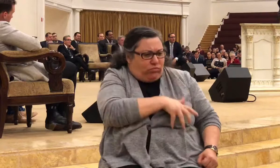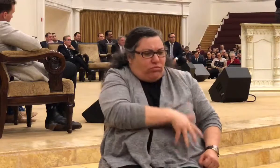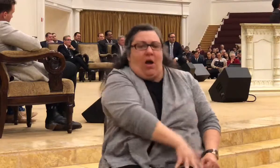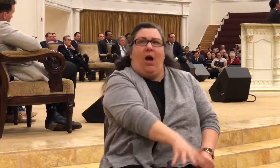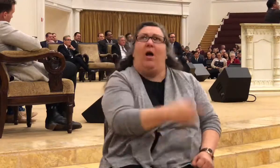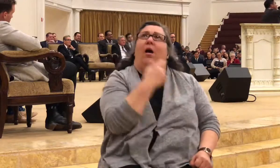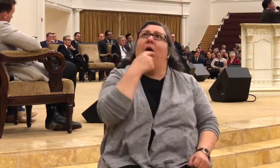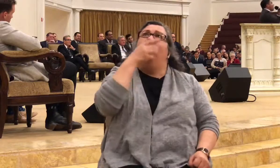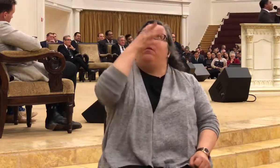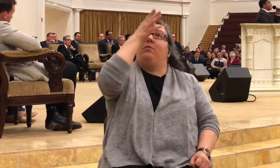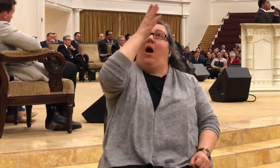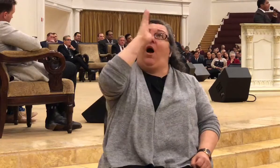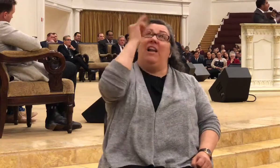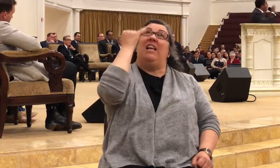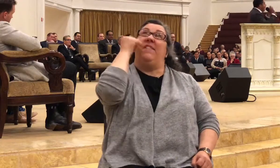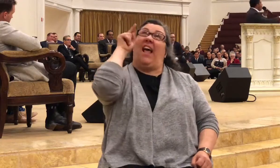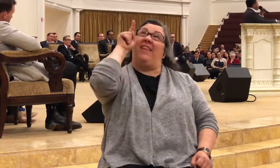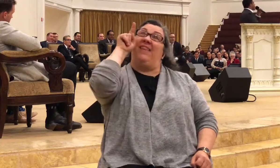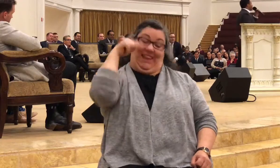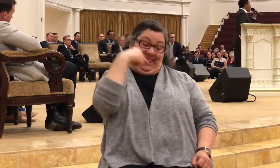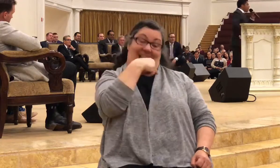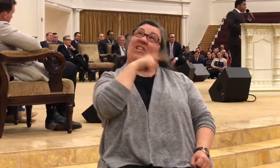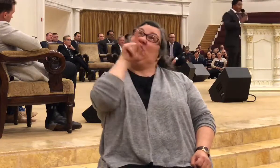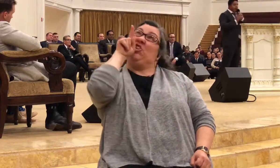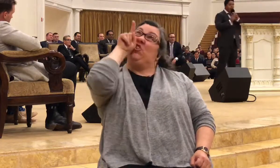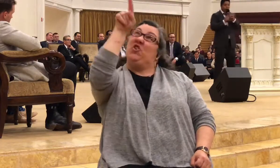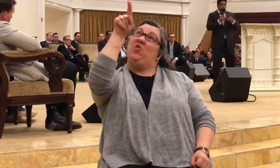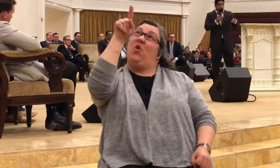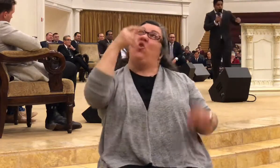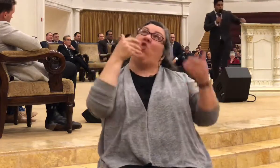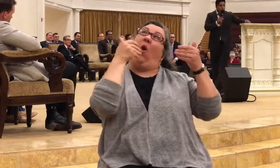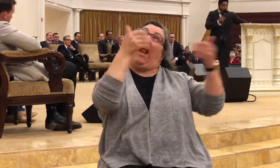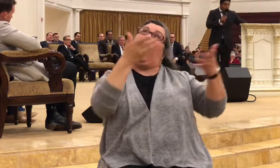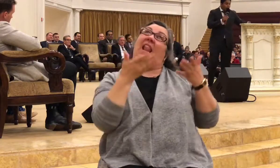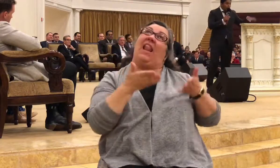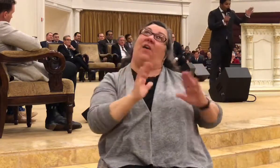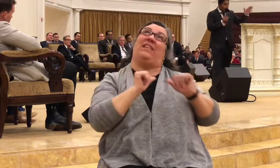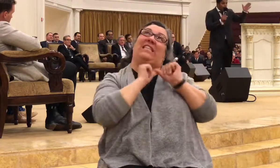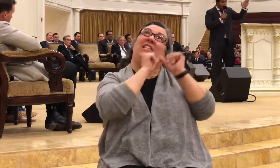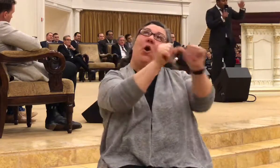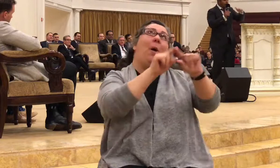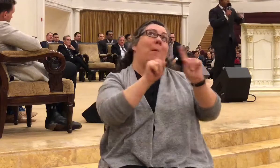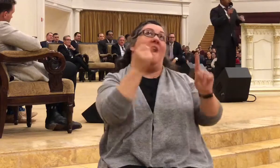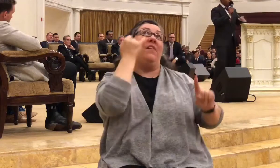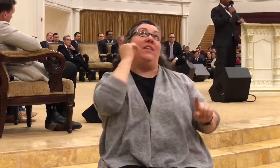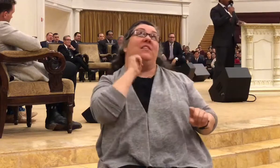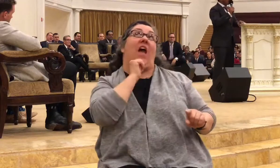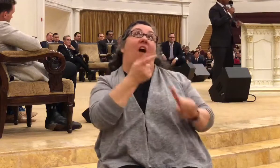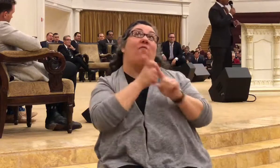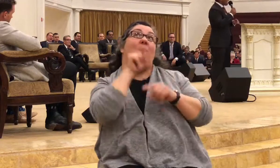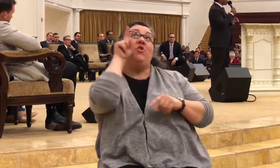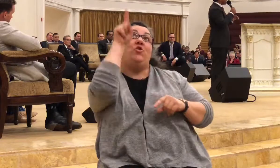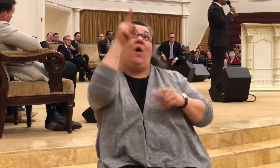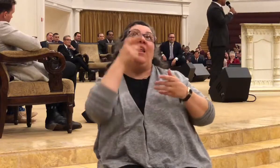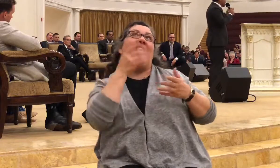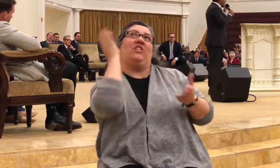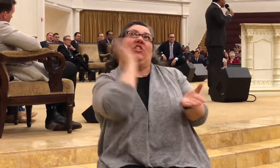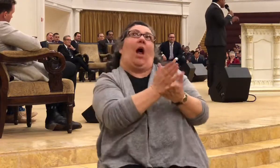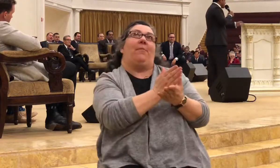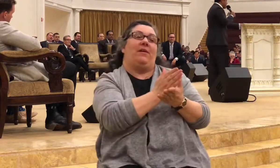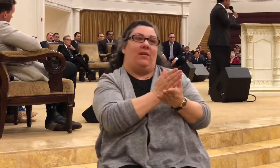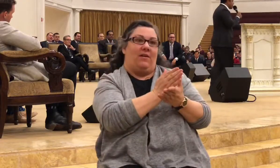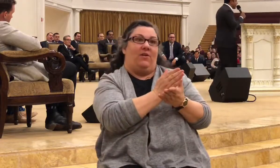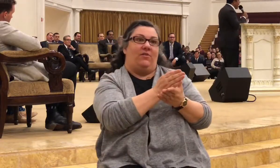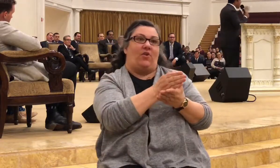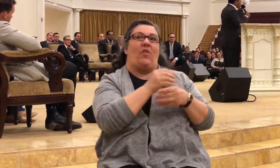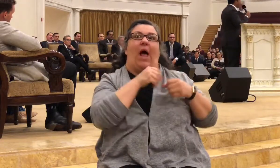God, if this is you, let it keep going. If it's not, I want you to stop it right now. And she said that God allowed it to continue till the morning time. And as he allowed it